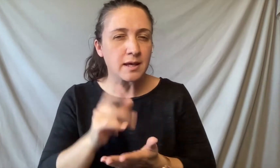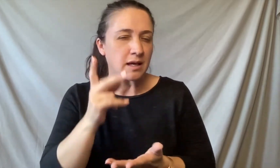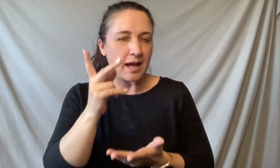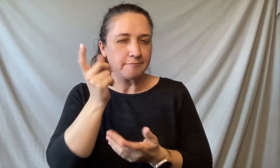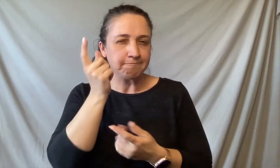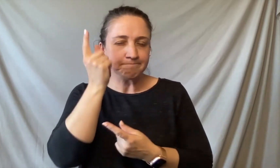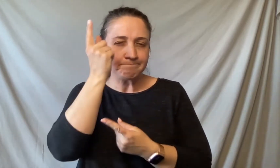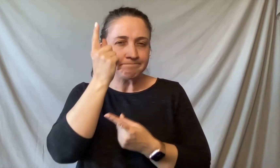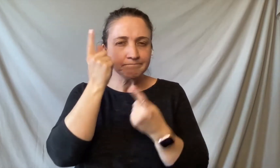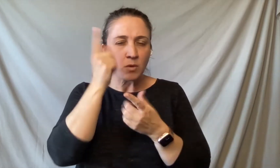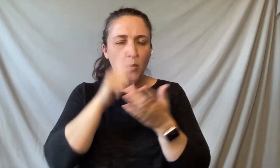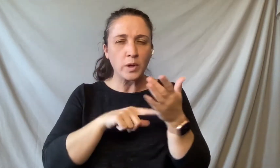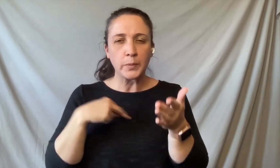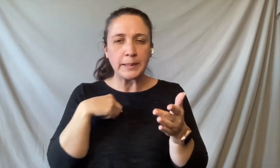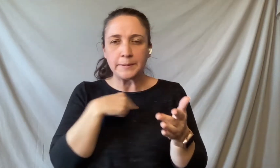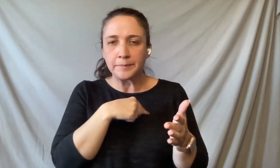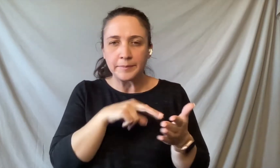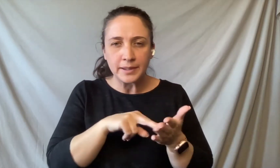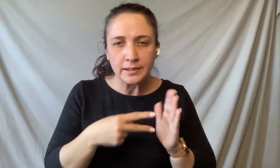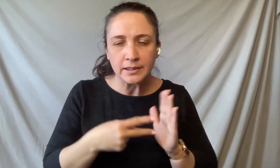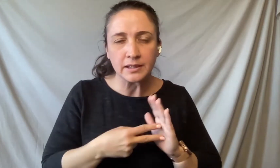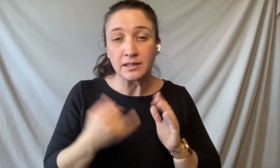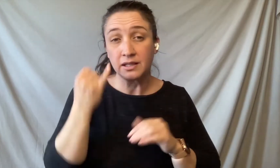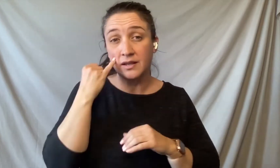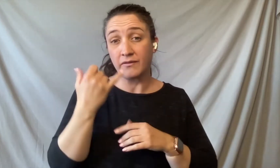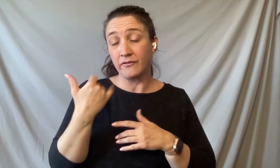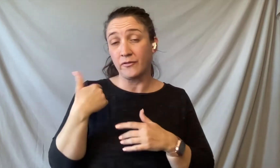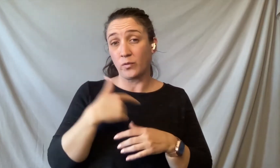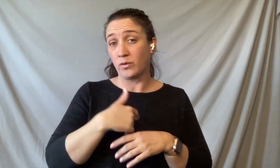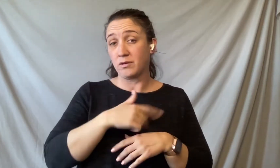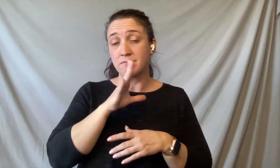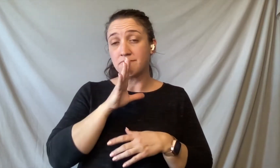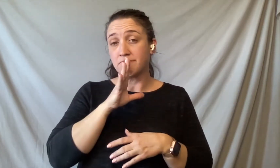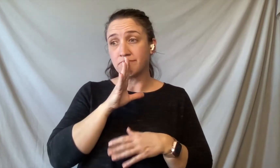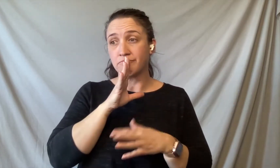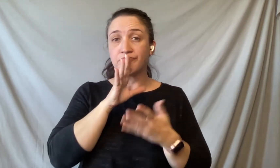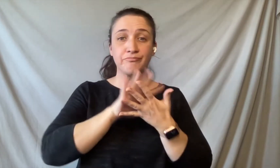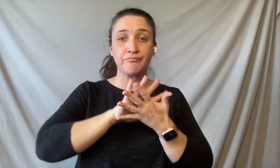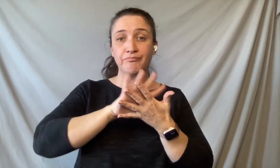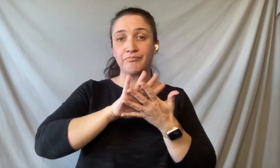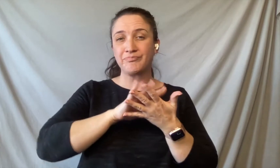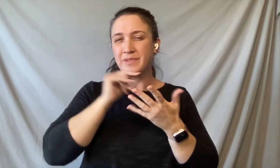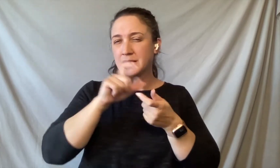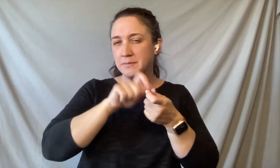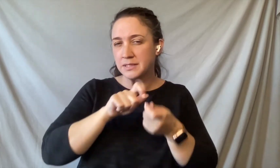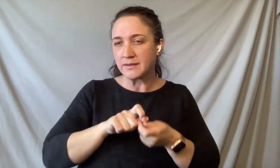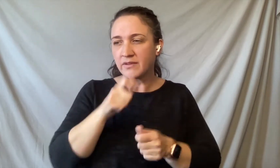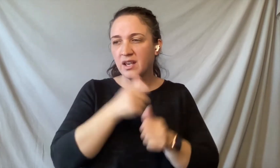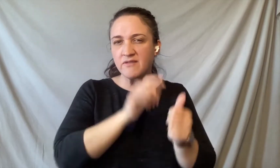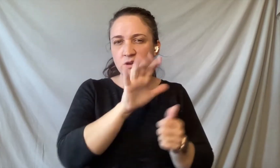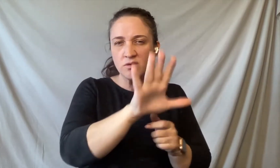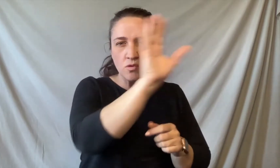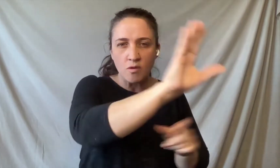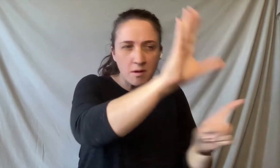Because when we talk about it, if we're not specific, I think everybody has a different opinion about what that means.